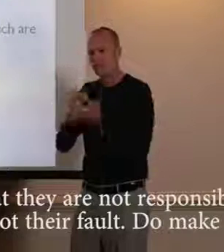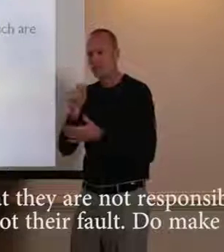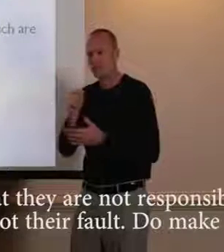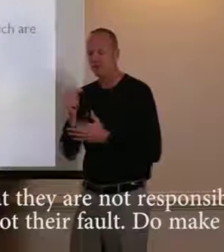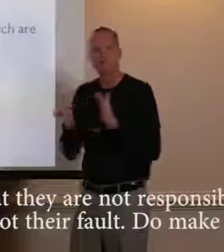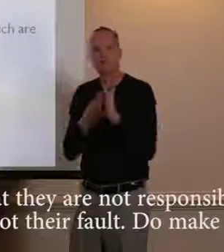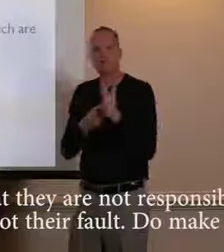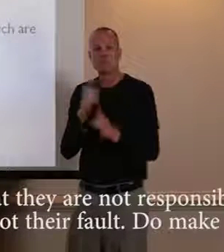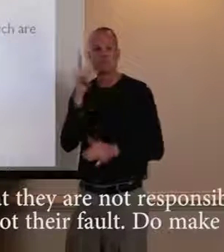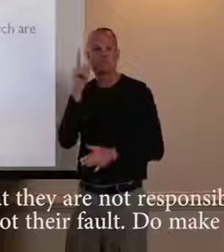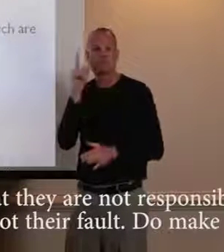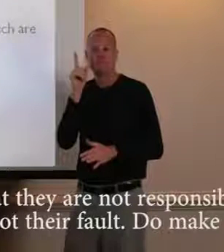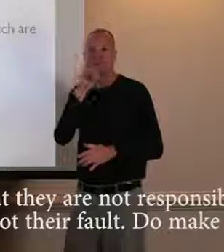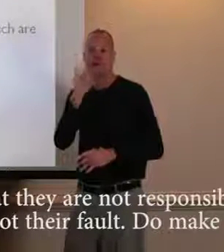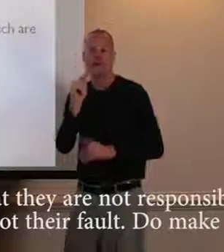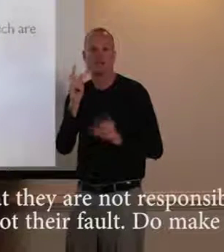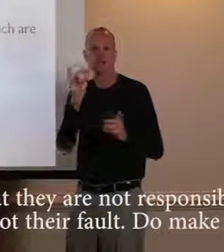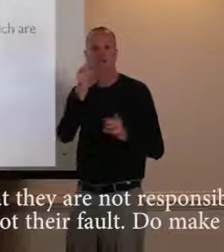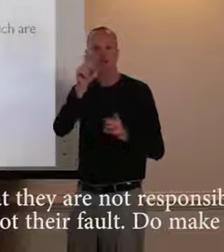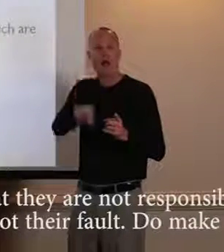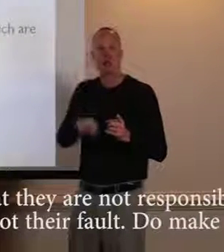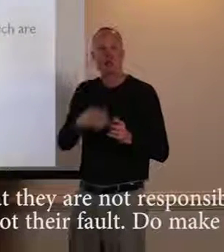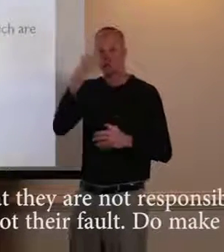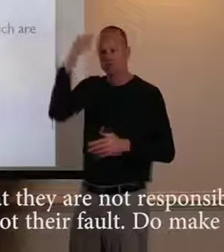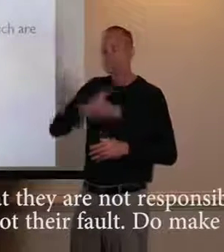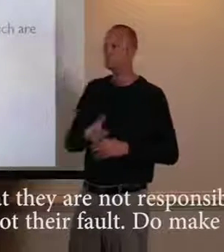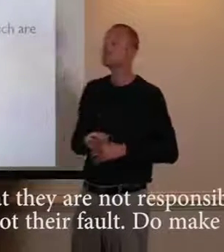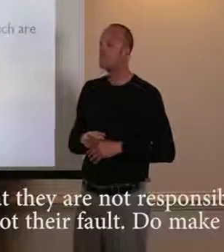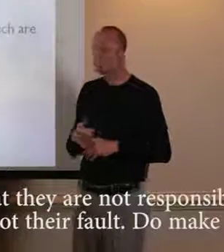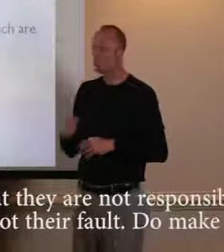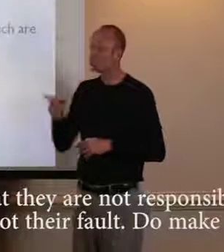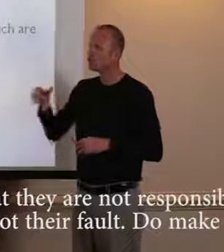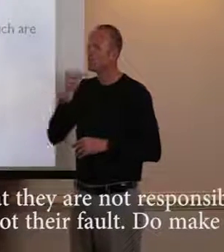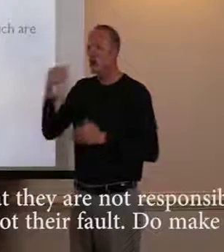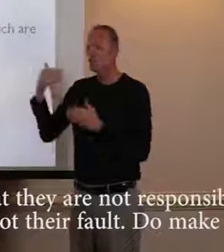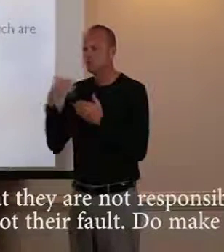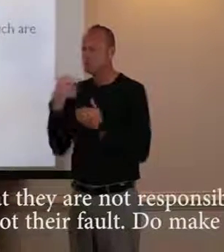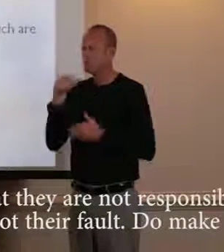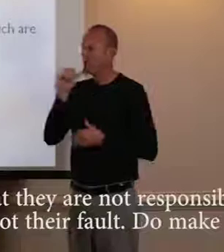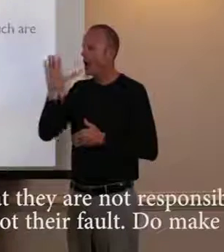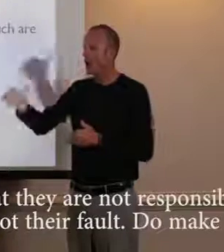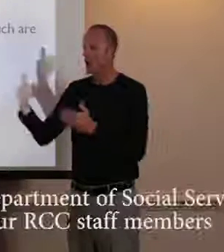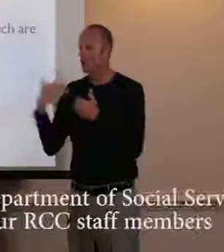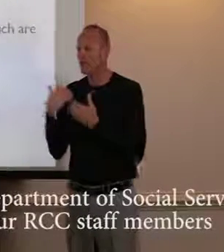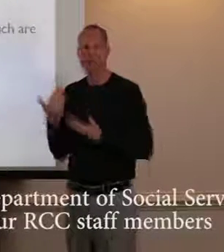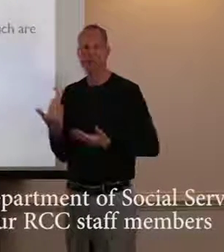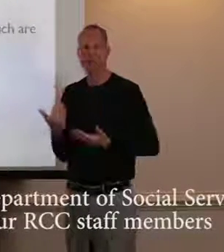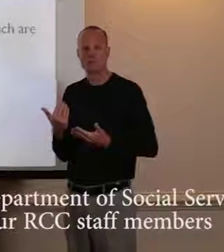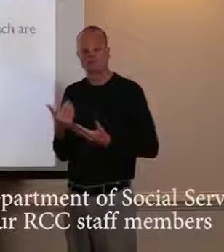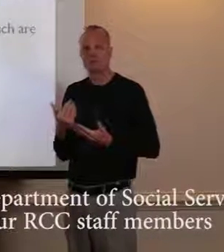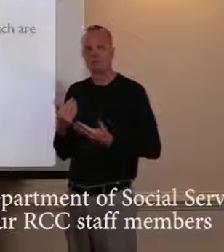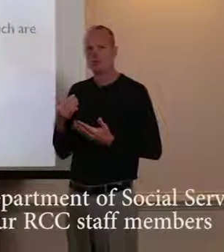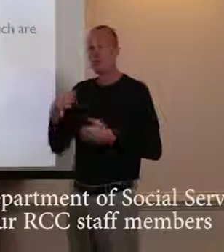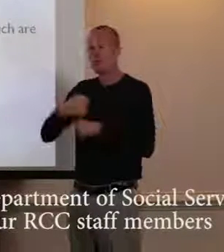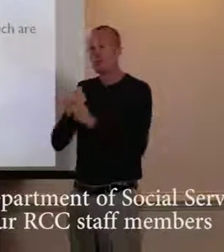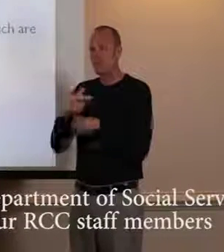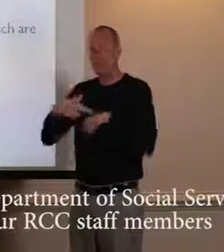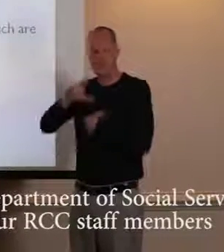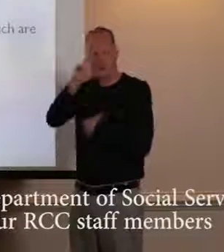do tell them that they are not responsible for what happened and it is not their fault. Do make necessary referrals, such as Department